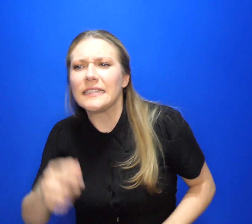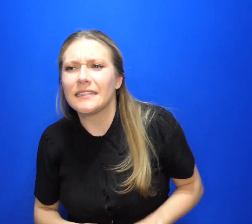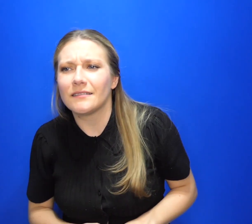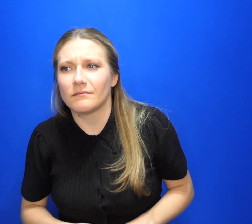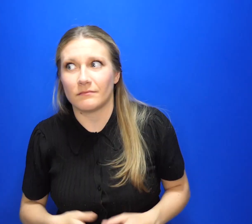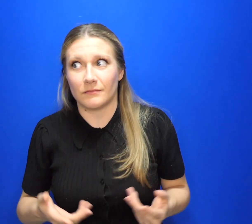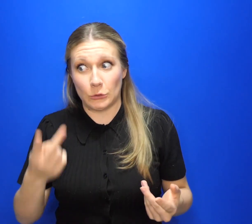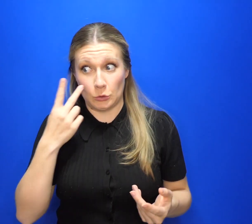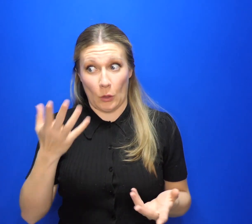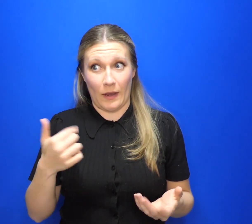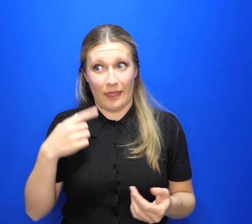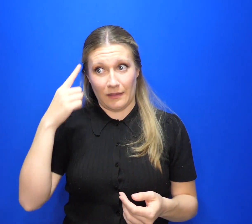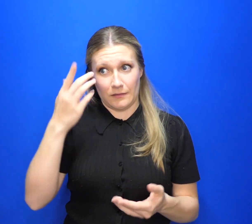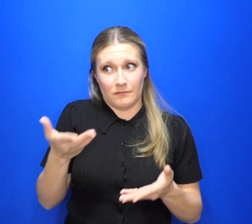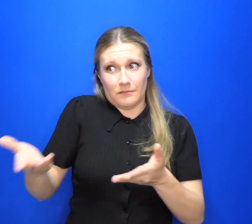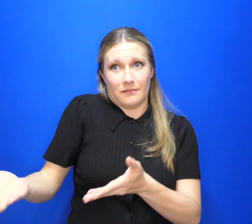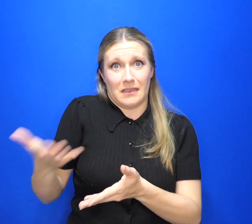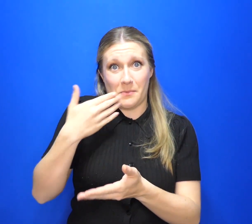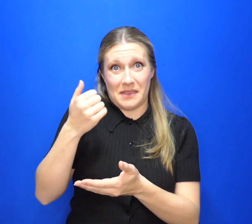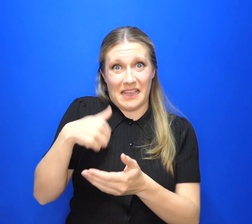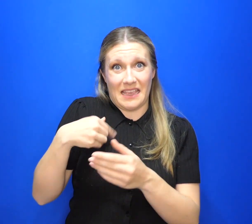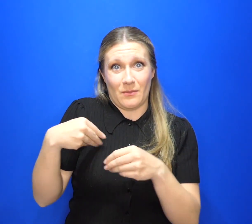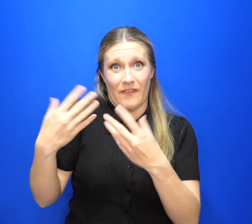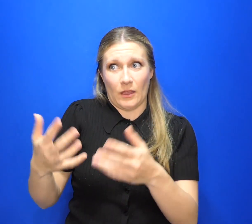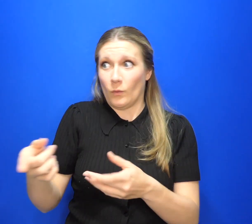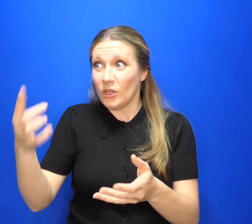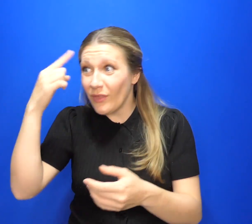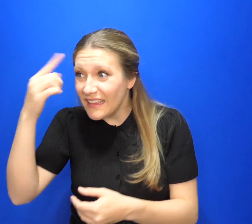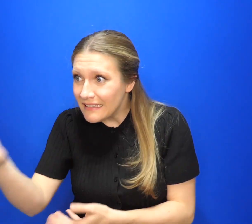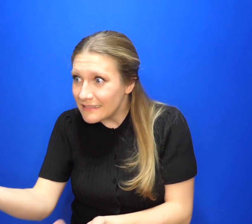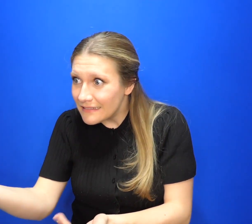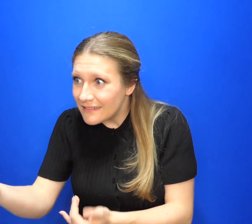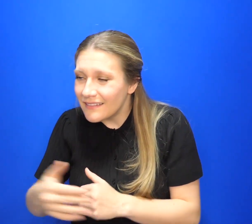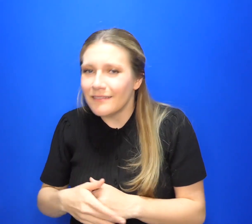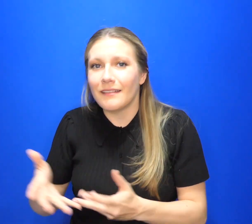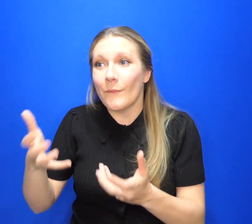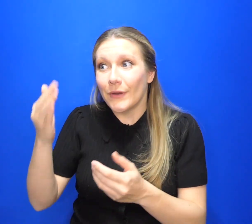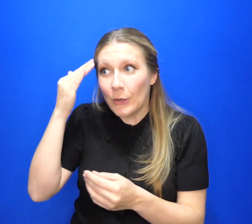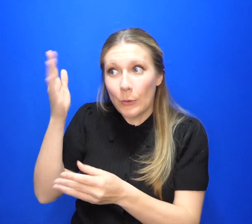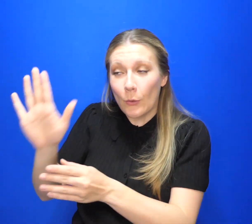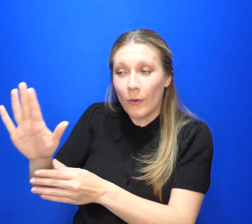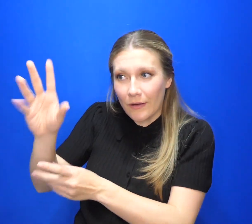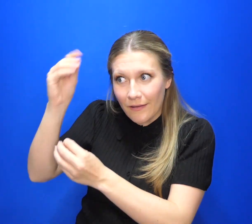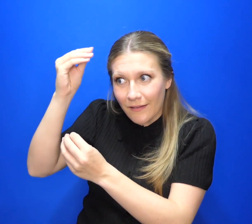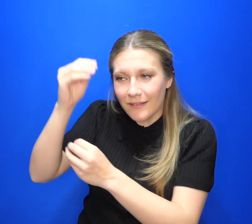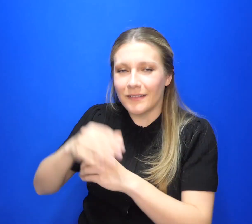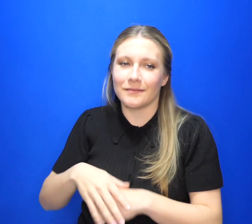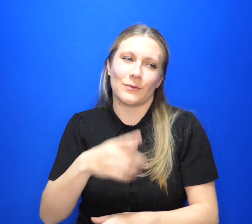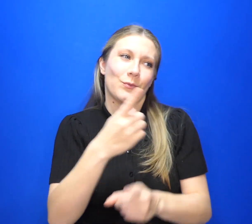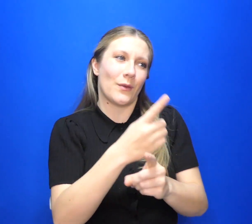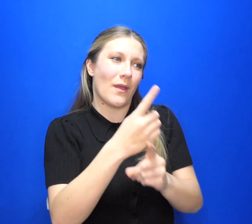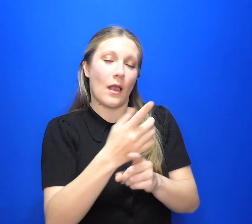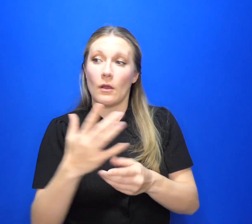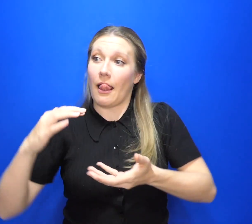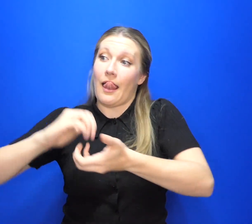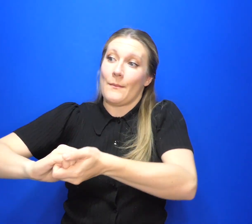do. What do you think? You know, I'd love to hear what you think. Let's collaborate a little bit. It's not undoable.